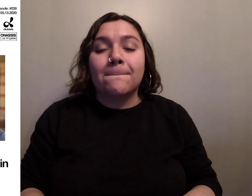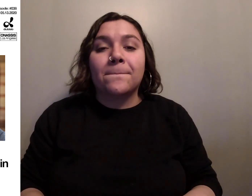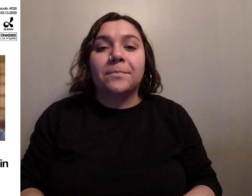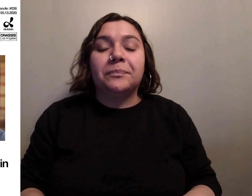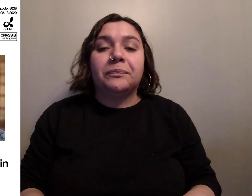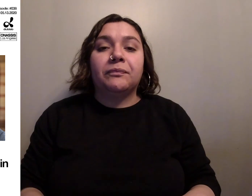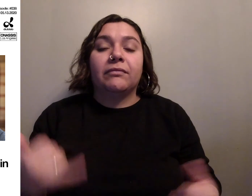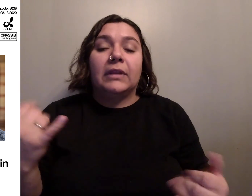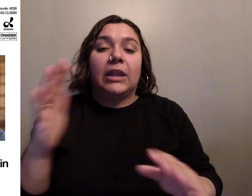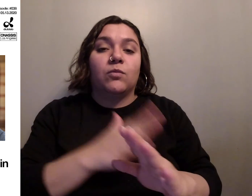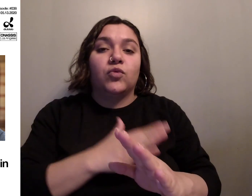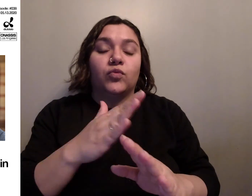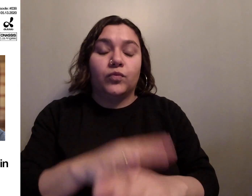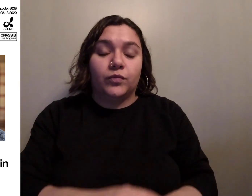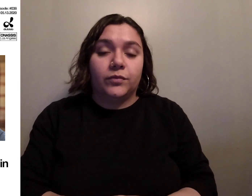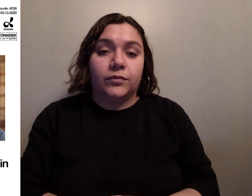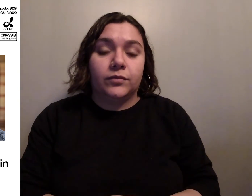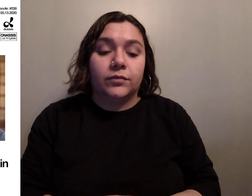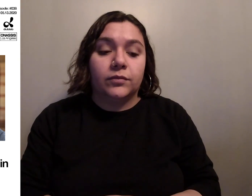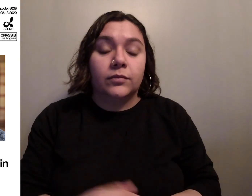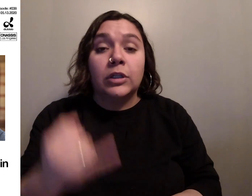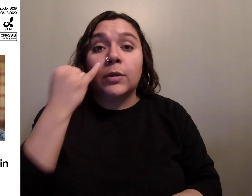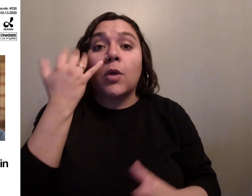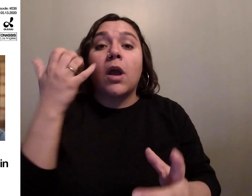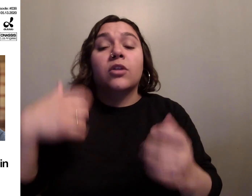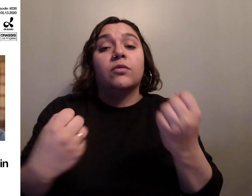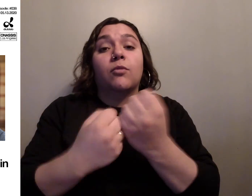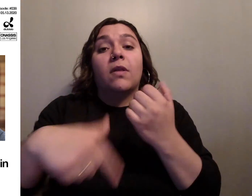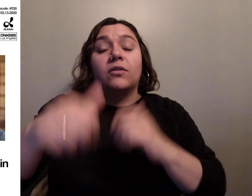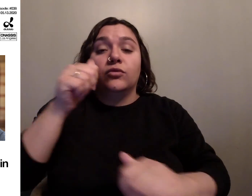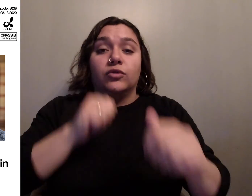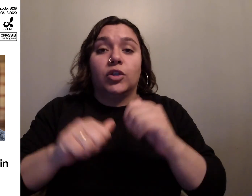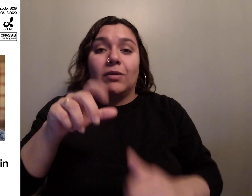you. Thank you, Paul. Bye-bye. Bye.